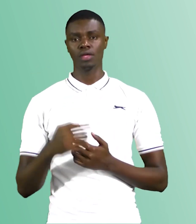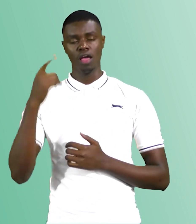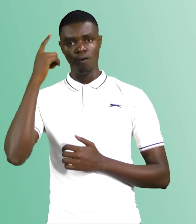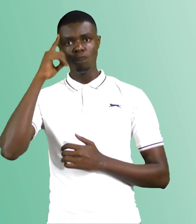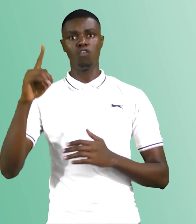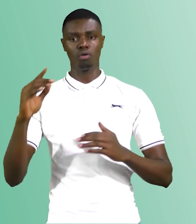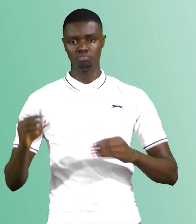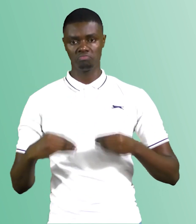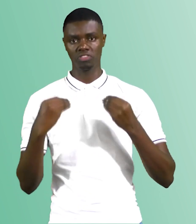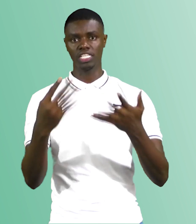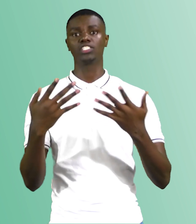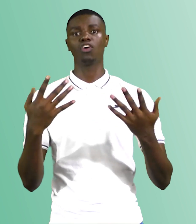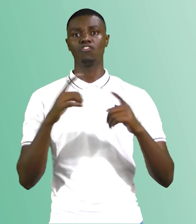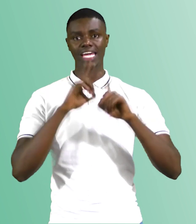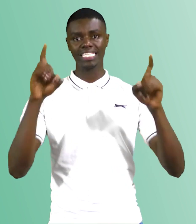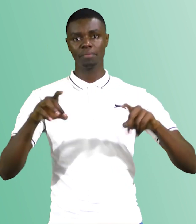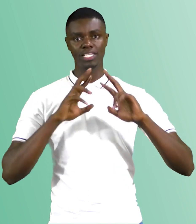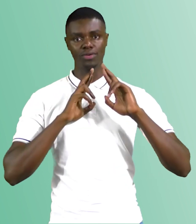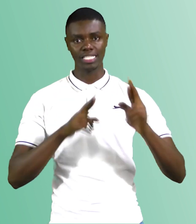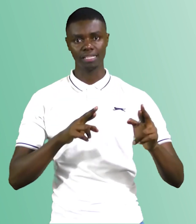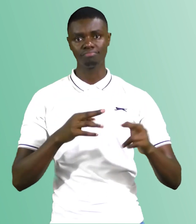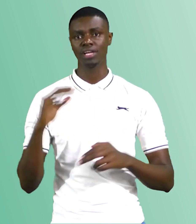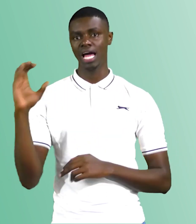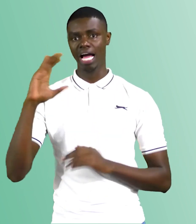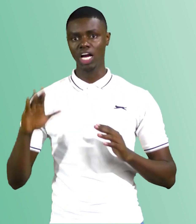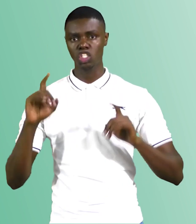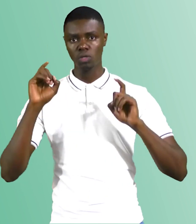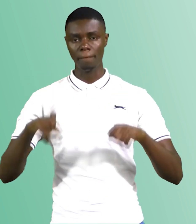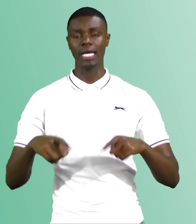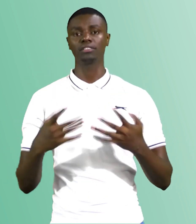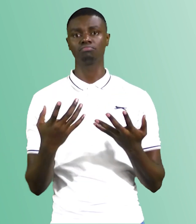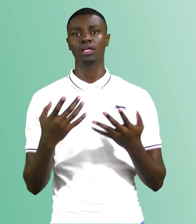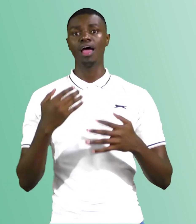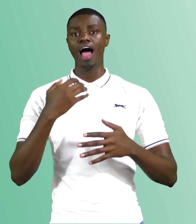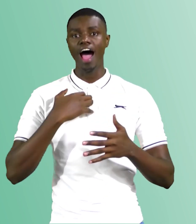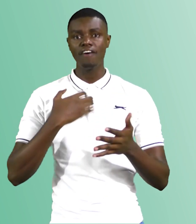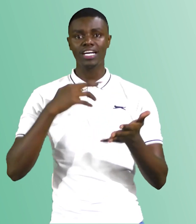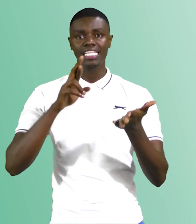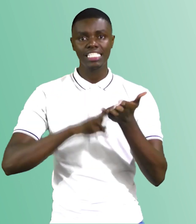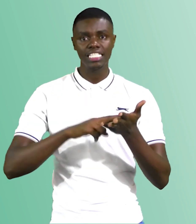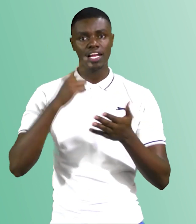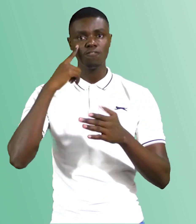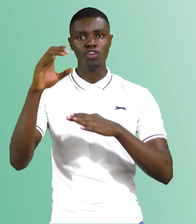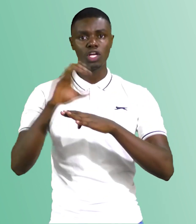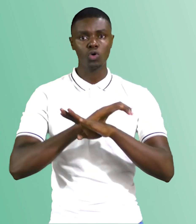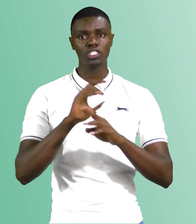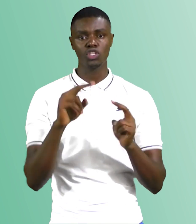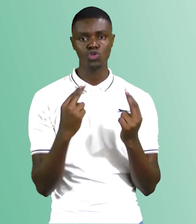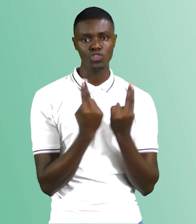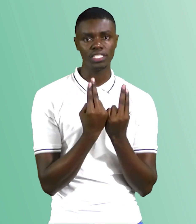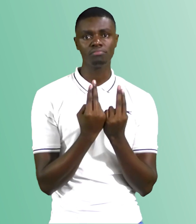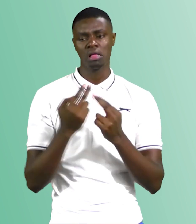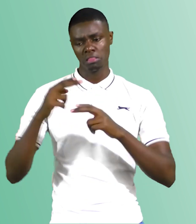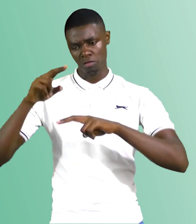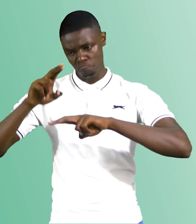For release of examination results, a client must have registered for the course units and sat for the